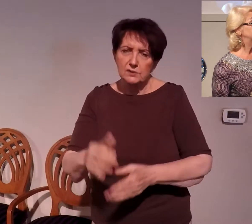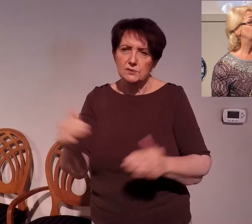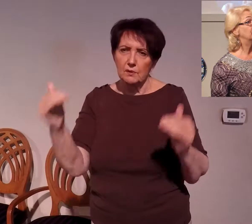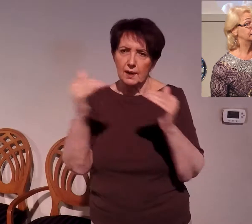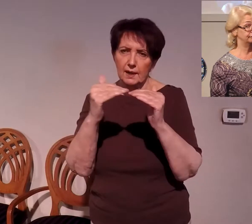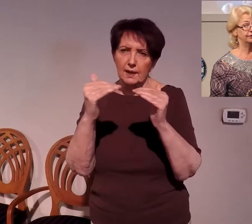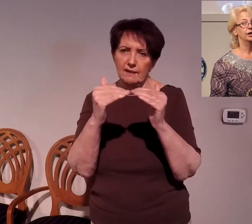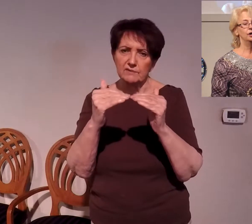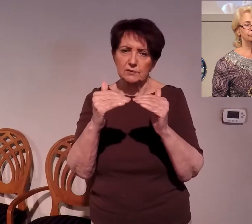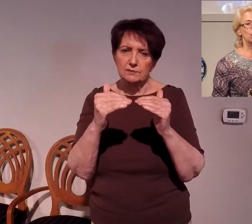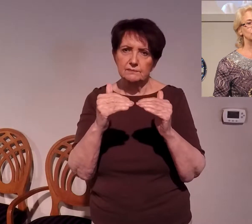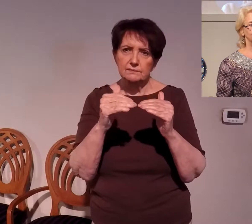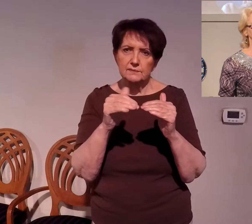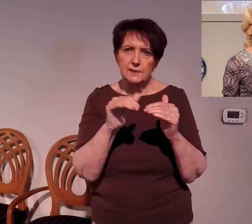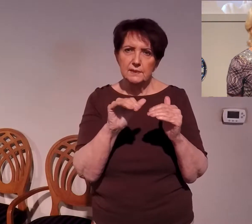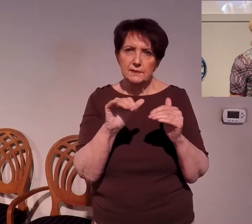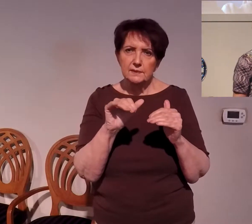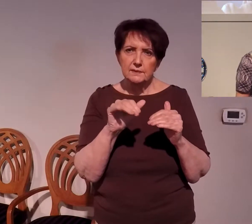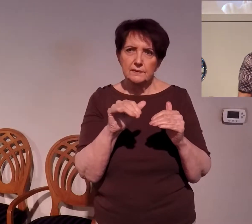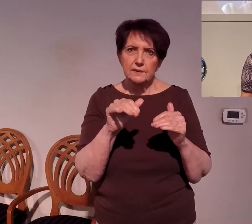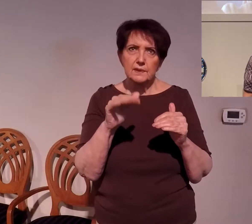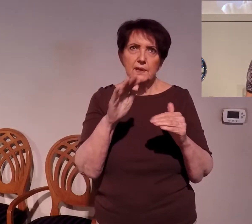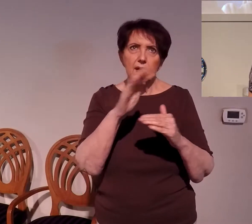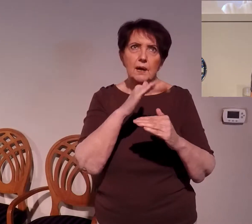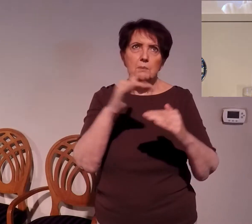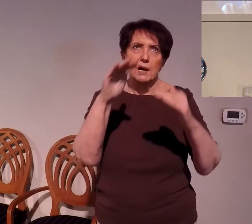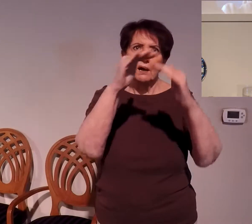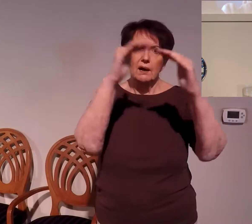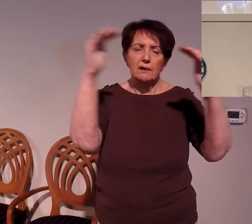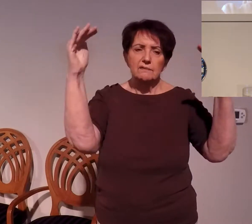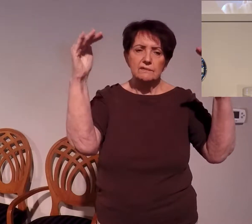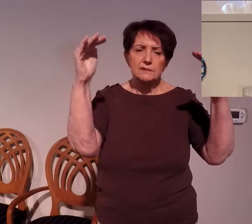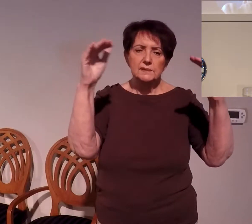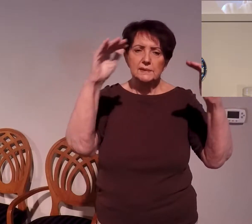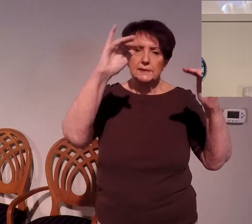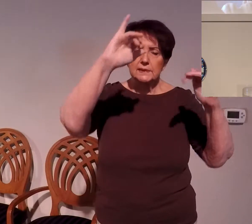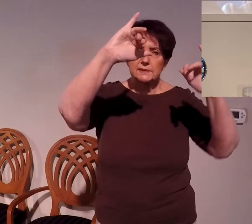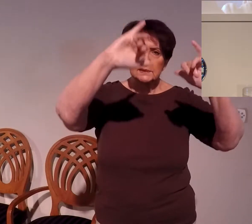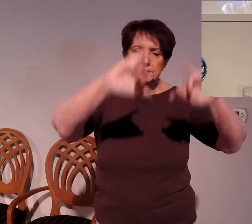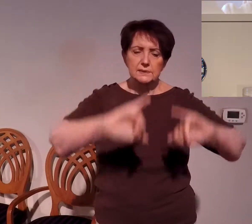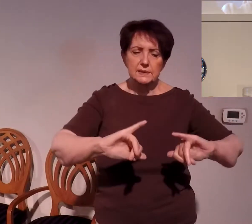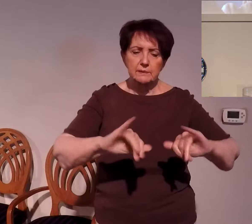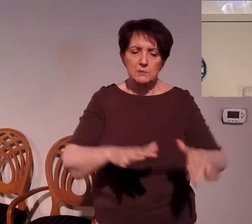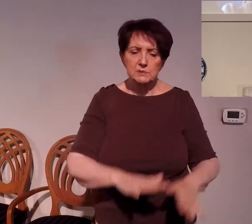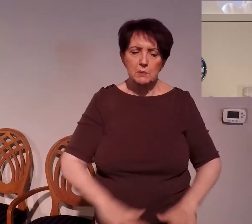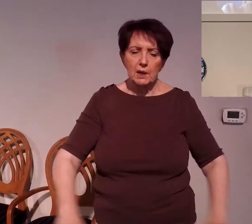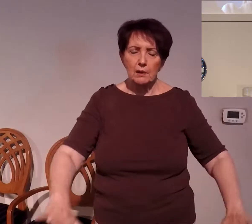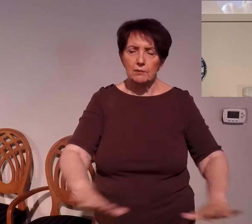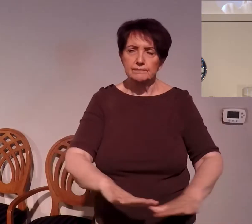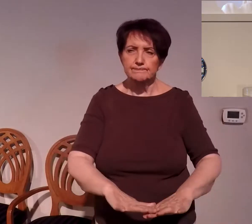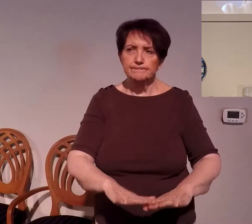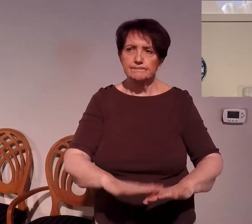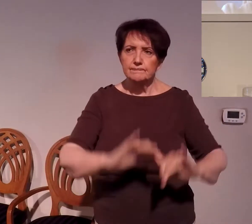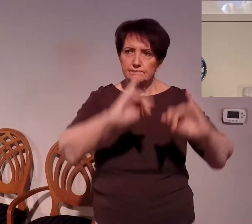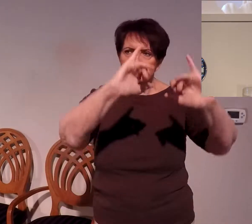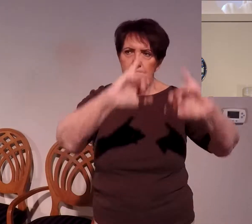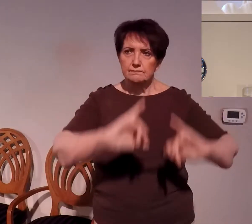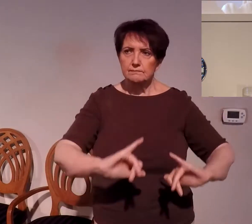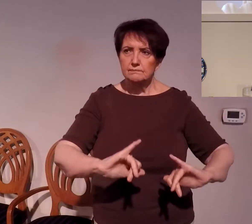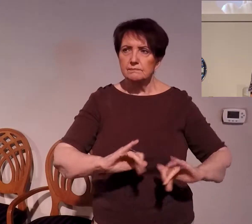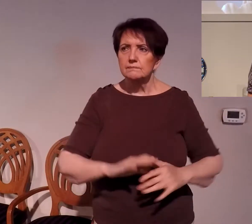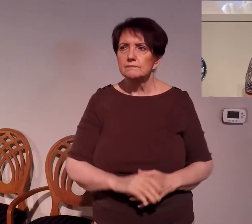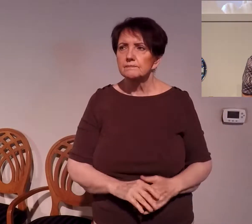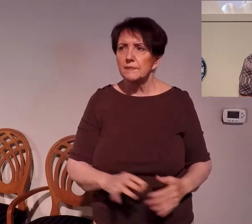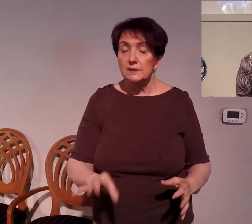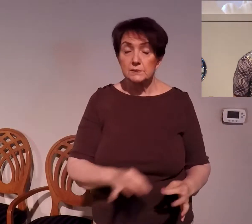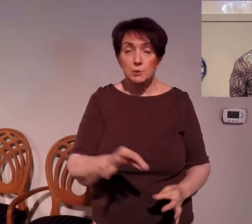as above part of reality in the Hermetic teaching, as above, so below. Spiritual